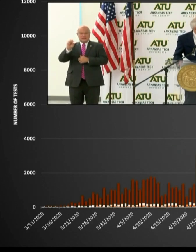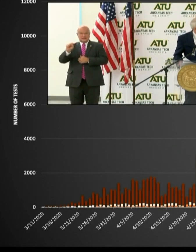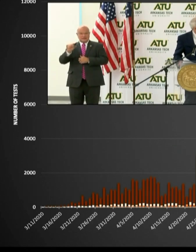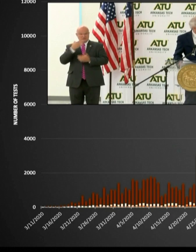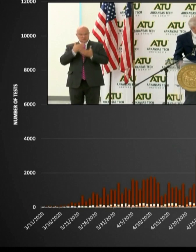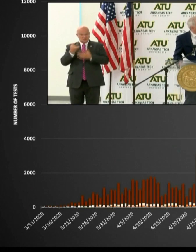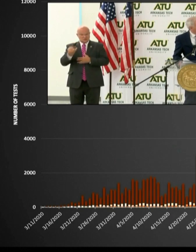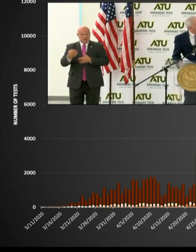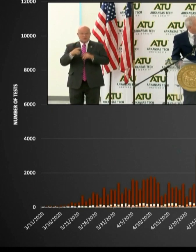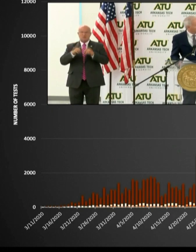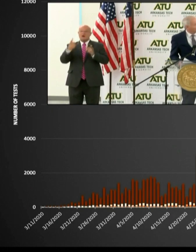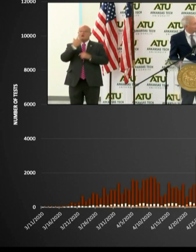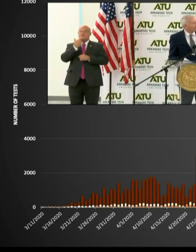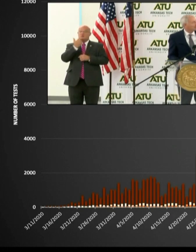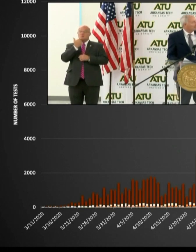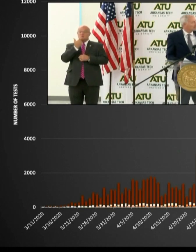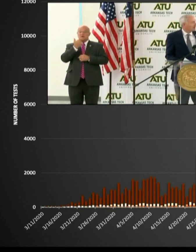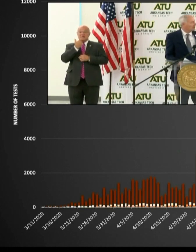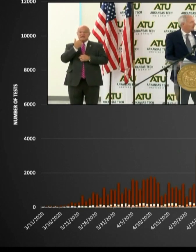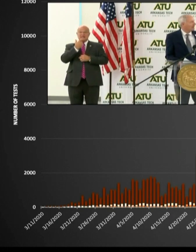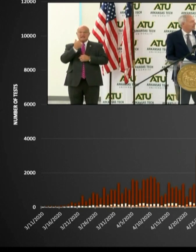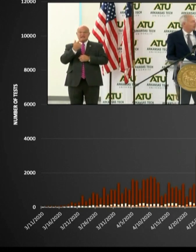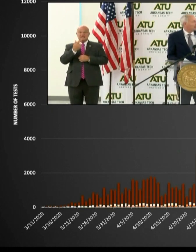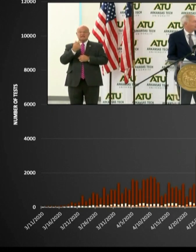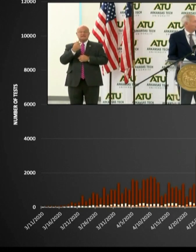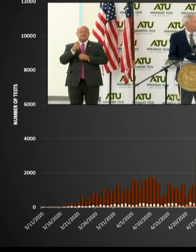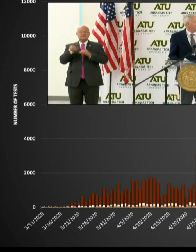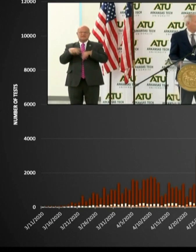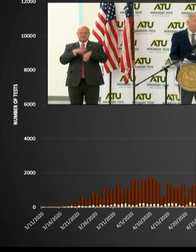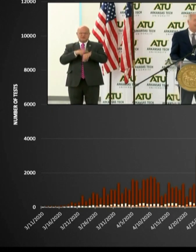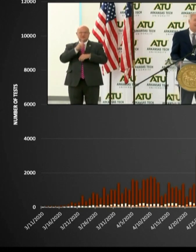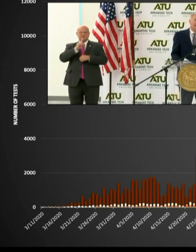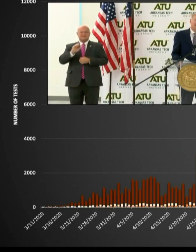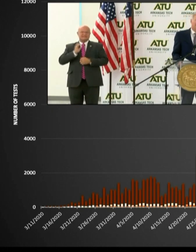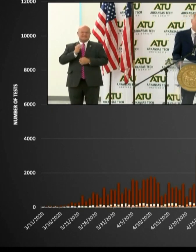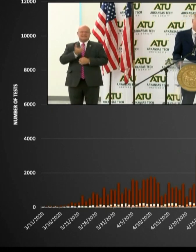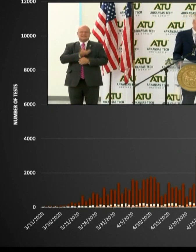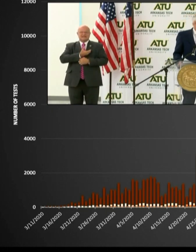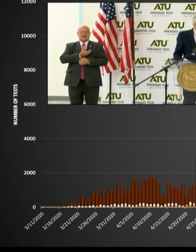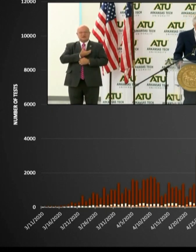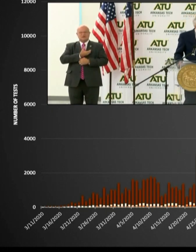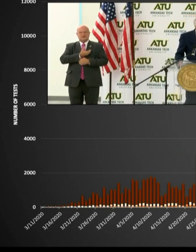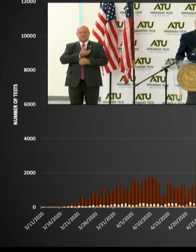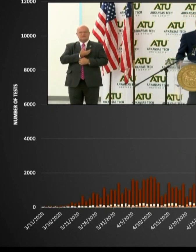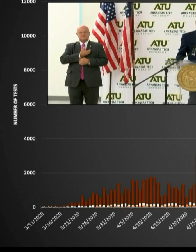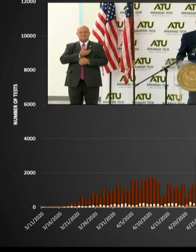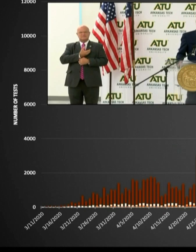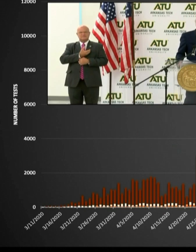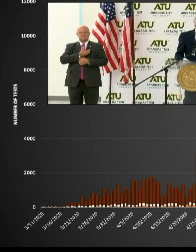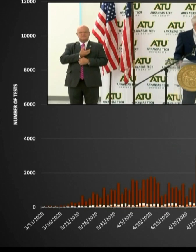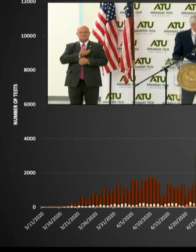UAMS is, but the red graph, bar graph, of course, is our